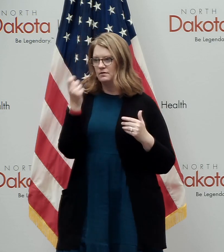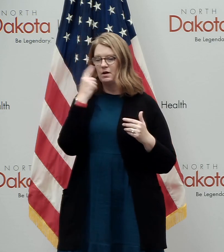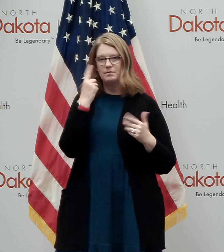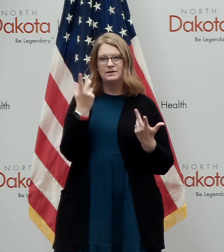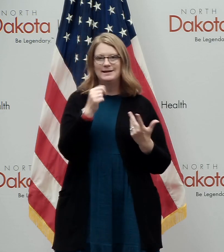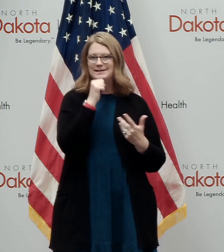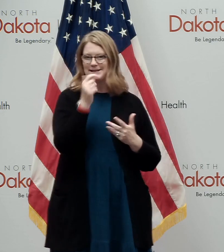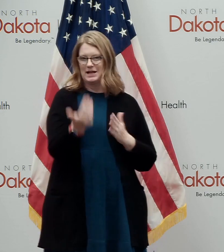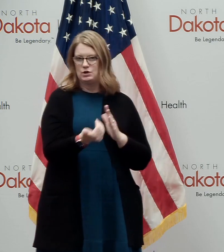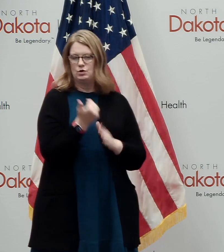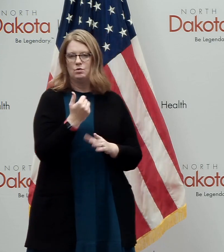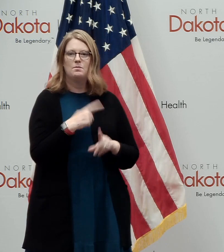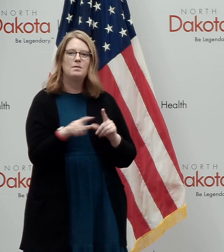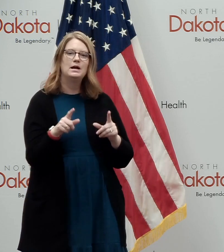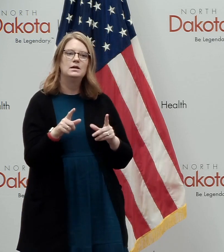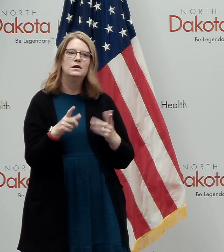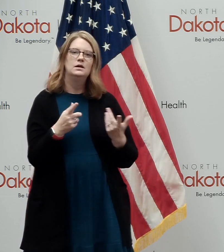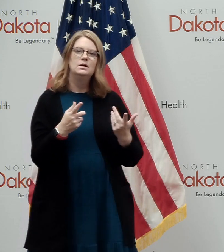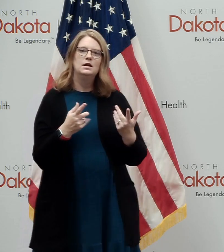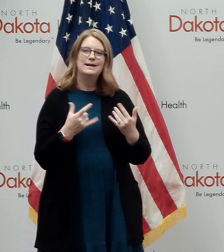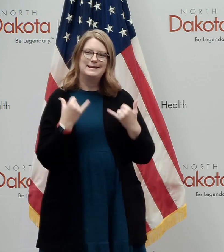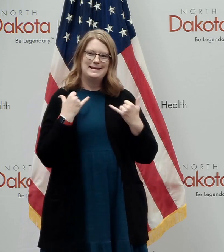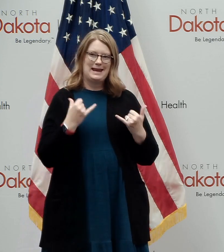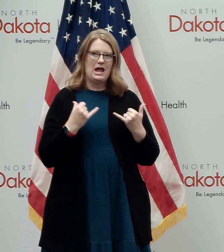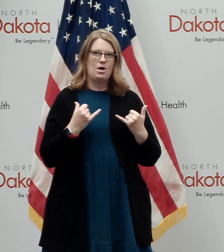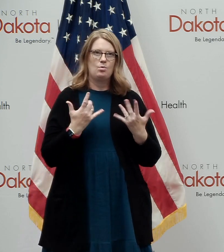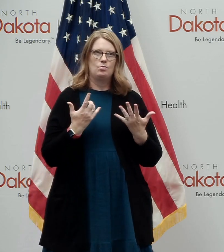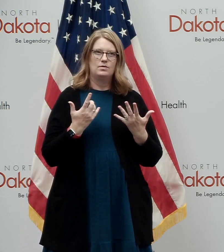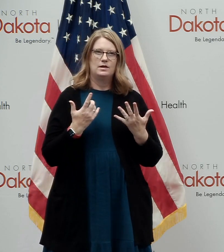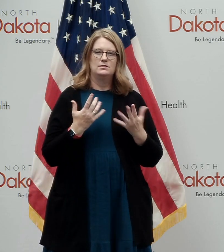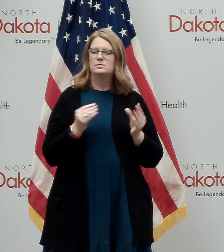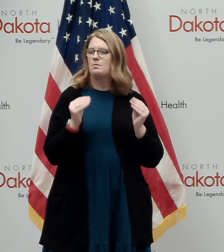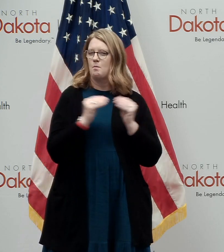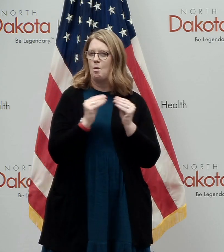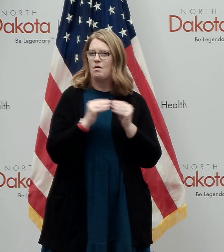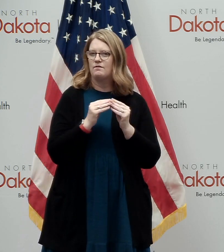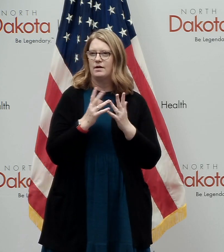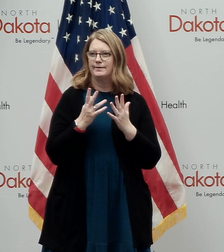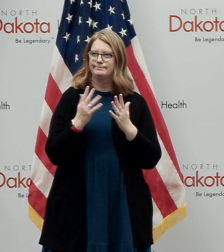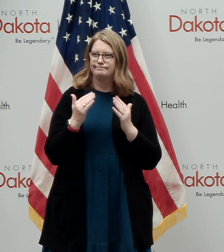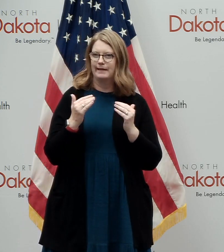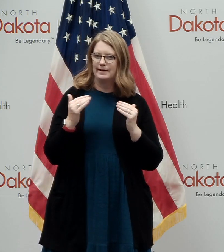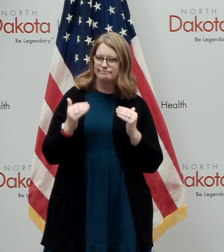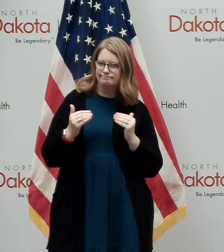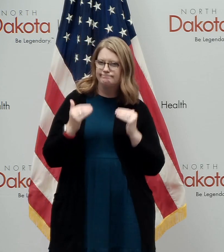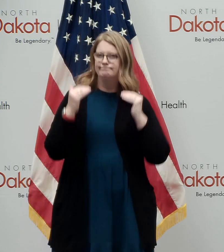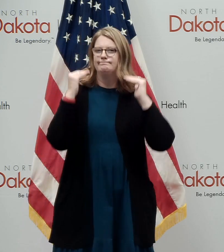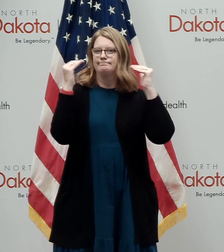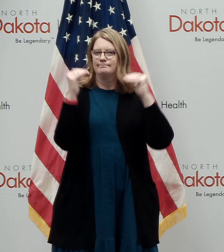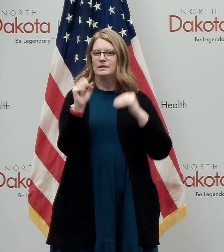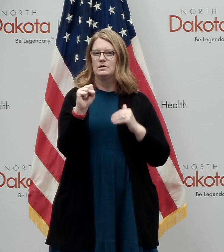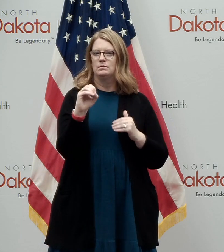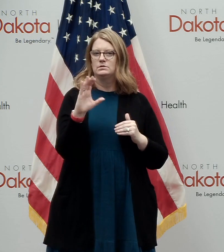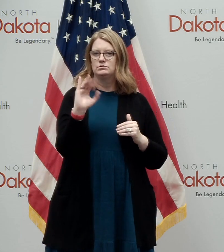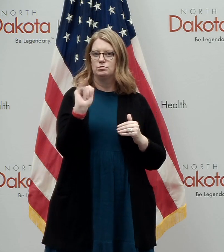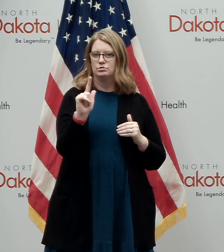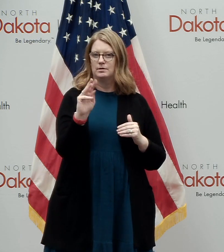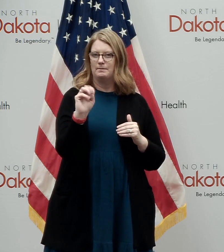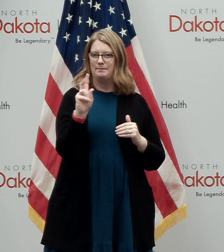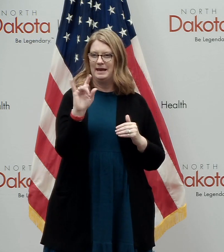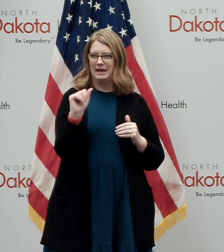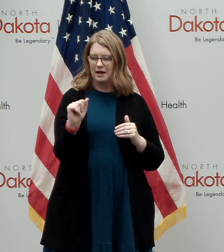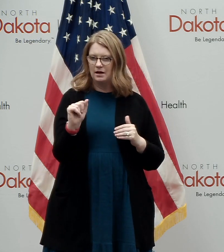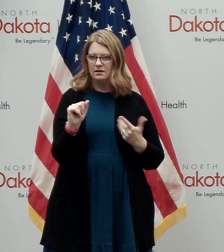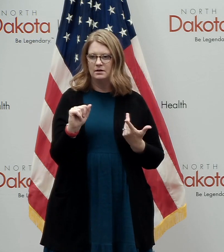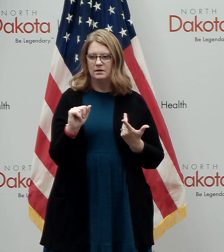thing, but there's a certain amplification, I think, that comes with social media, and social media is designed